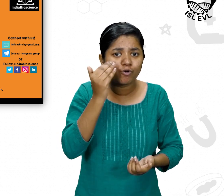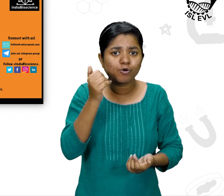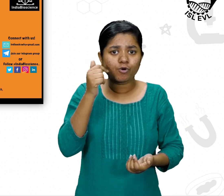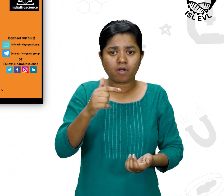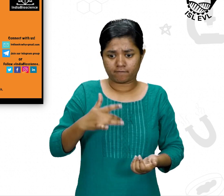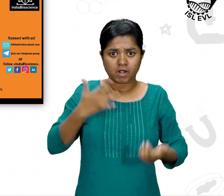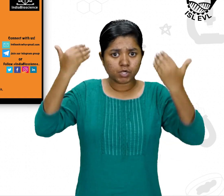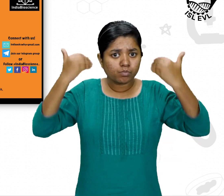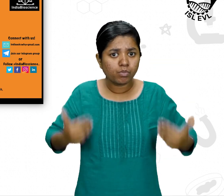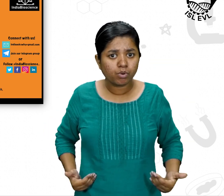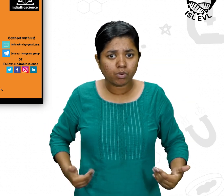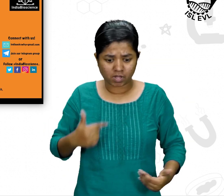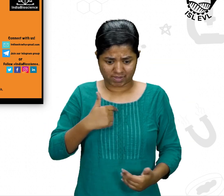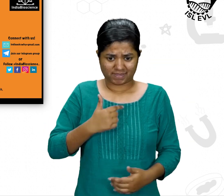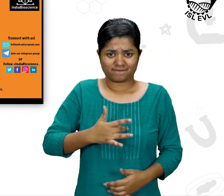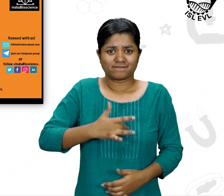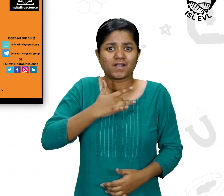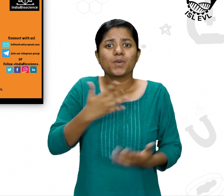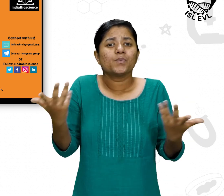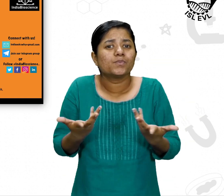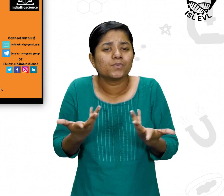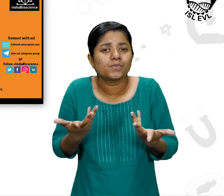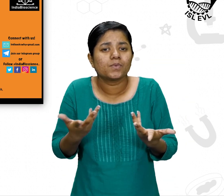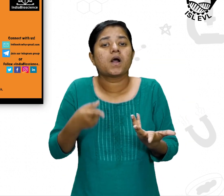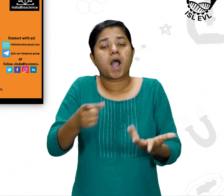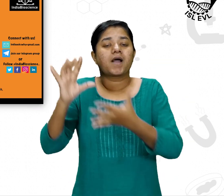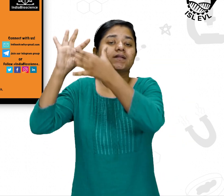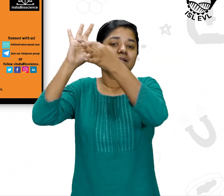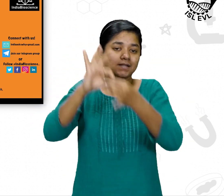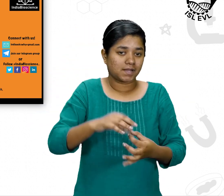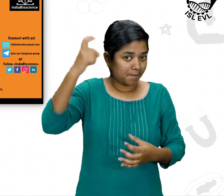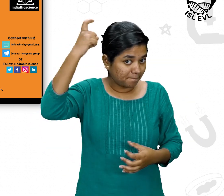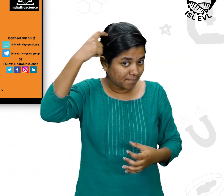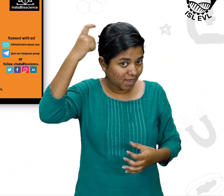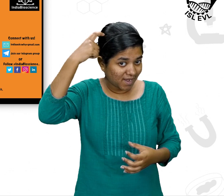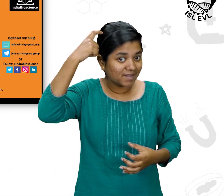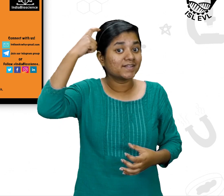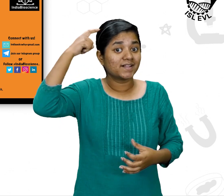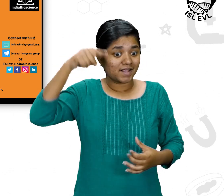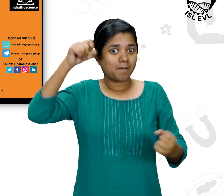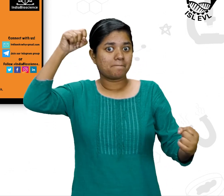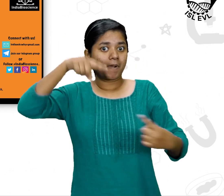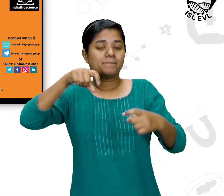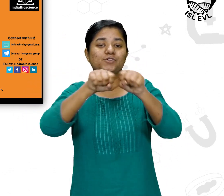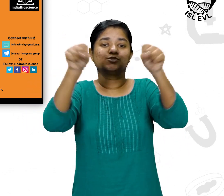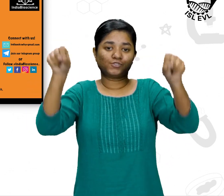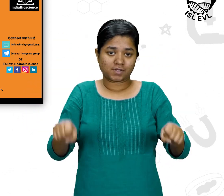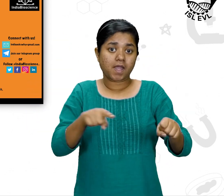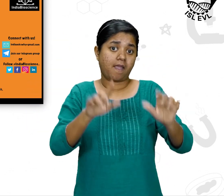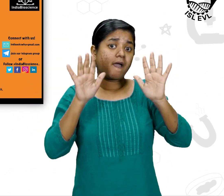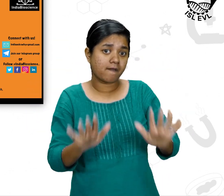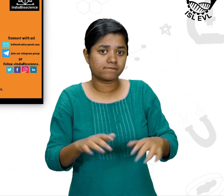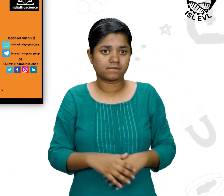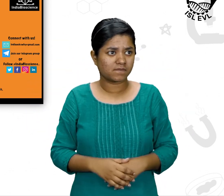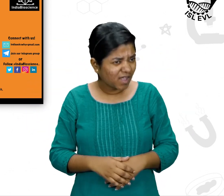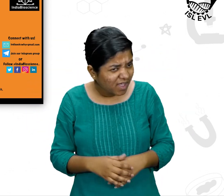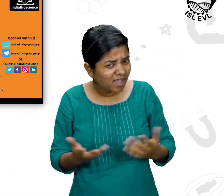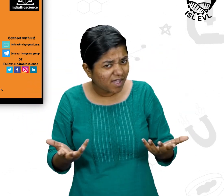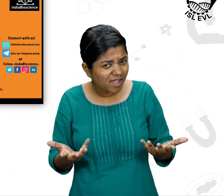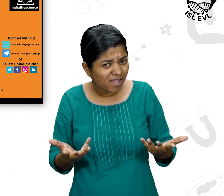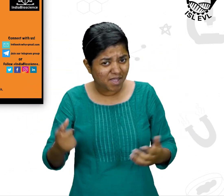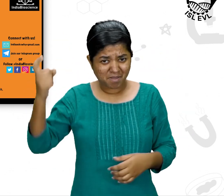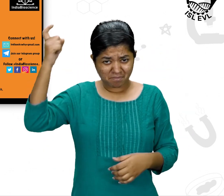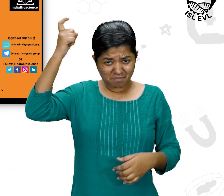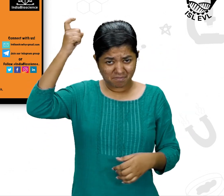Utsuka, lies in the wiring of our brain. Wait, Jigyasa, I'm confused. Wiring of our